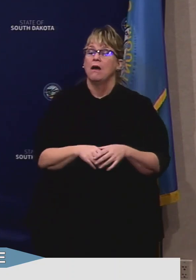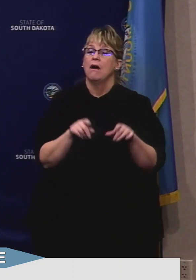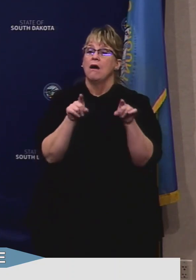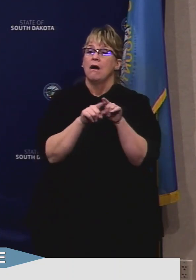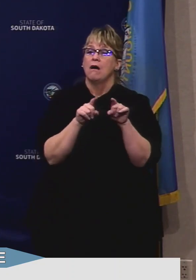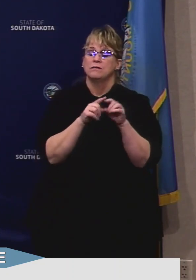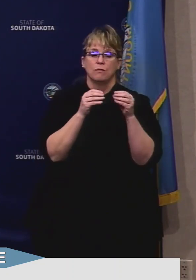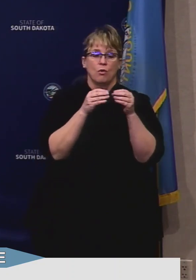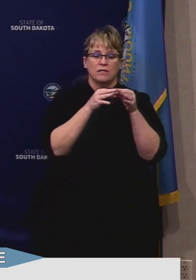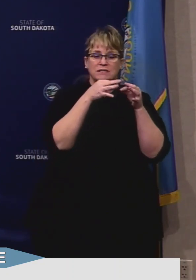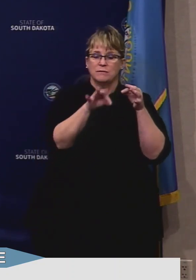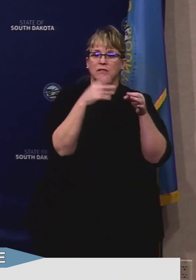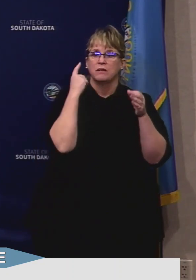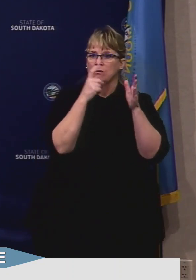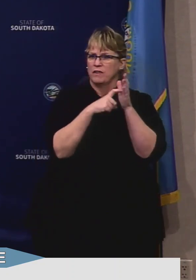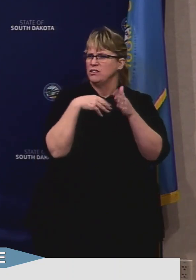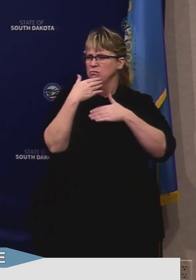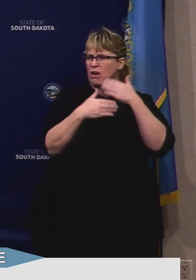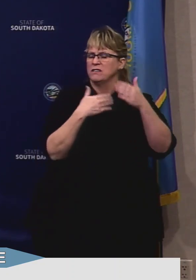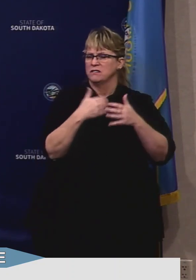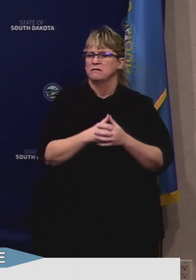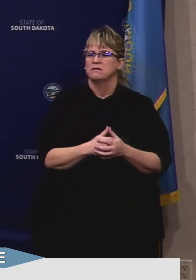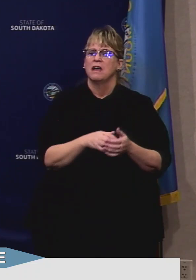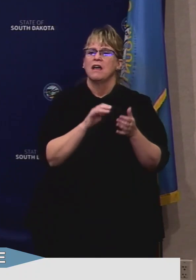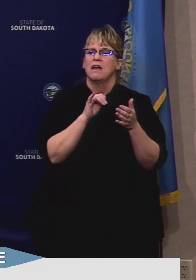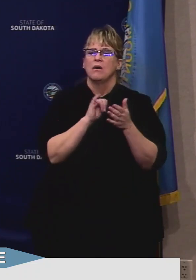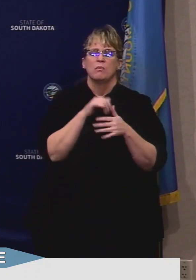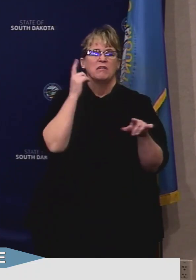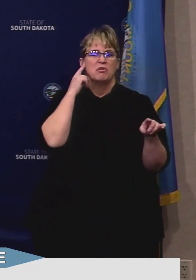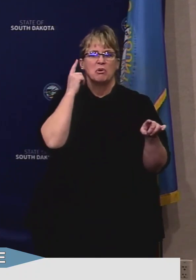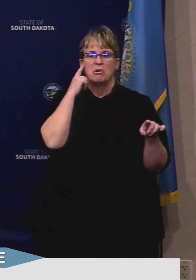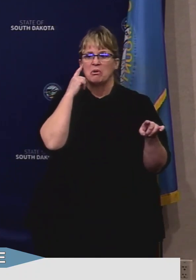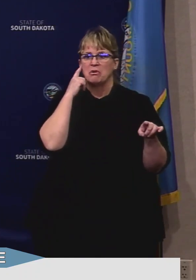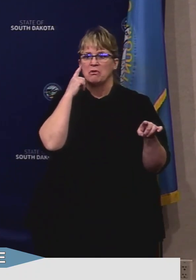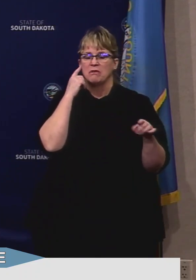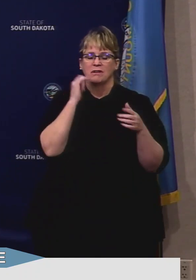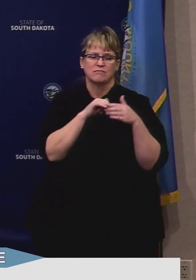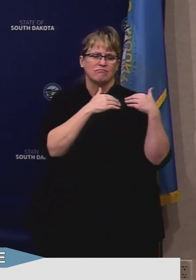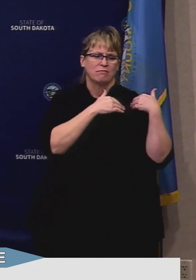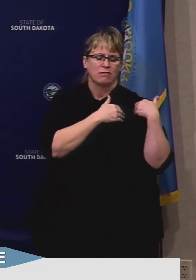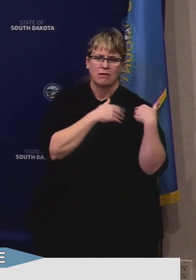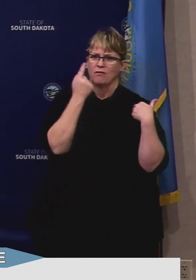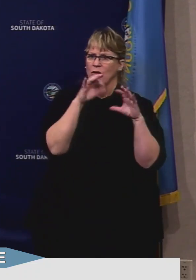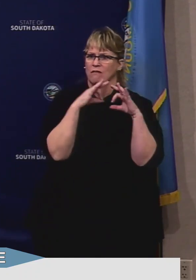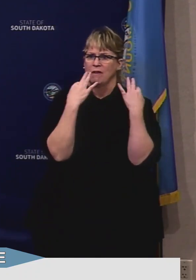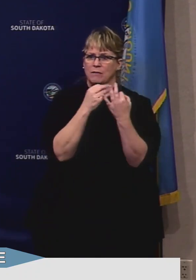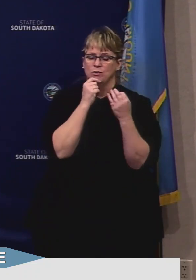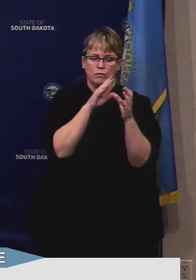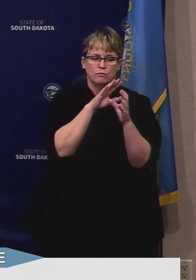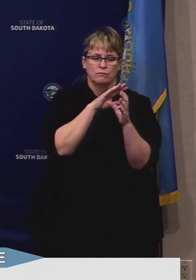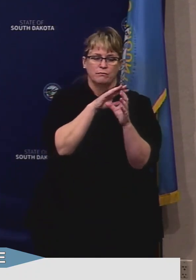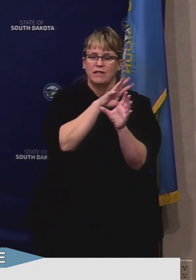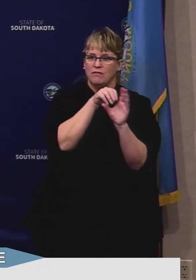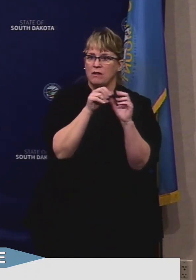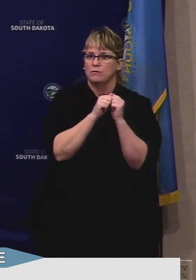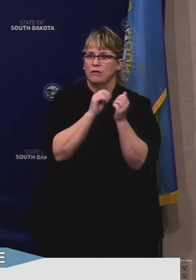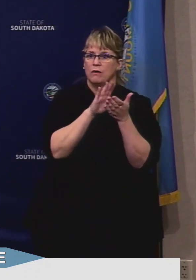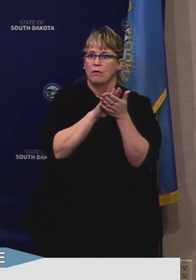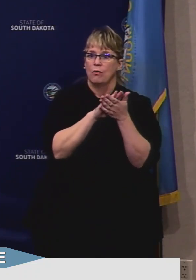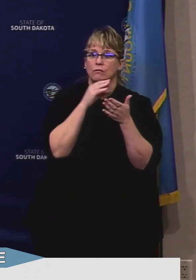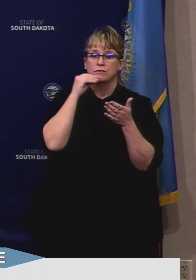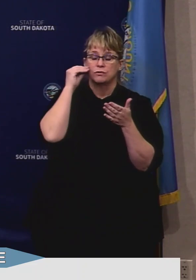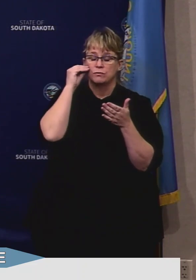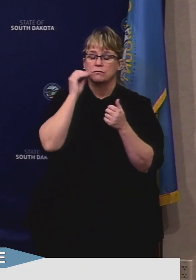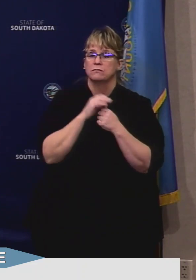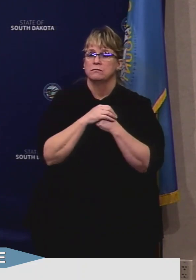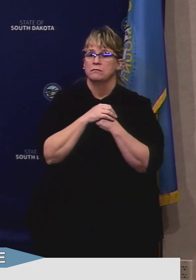simplifies the notification process, which has been something we've heard is burdensome for families who would wish to participate in homeschooling. And it